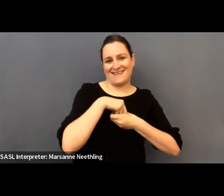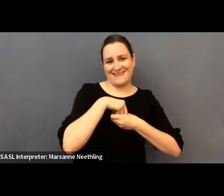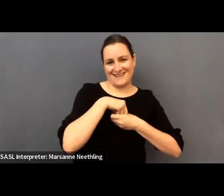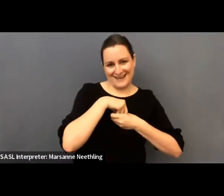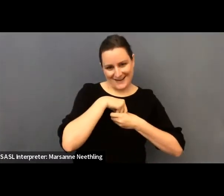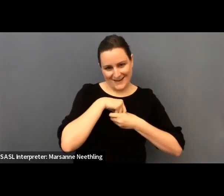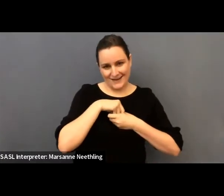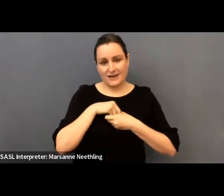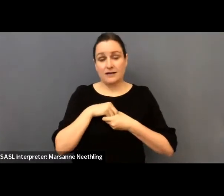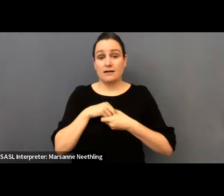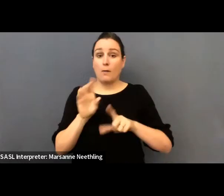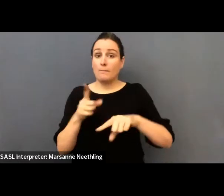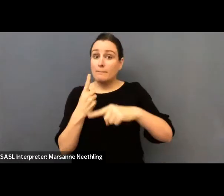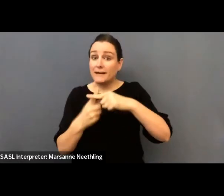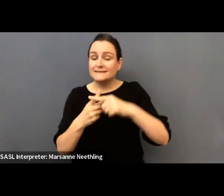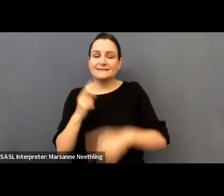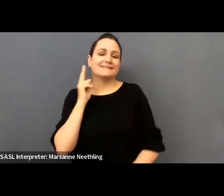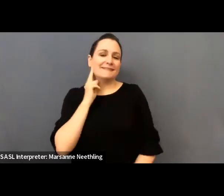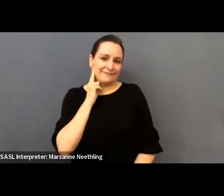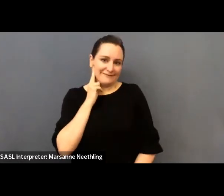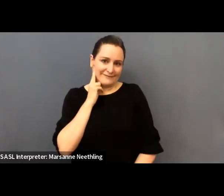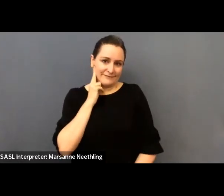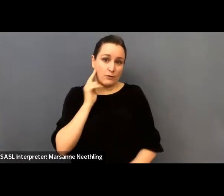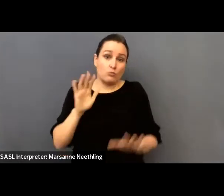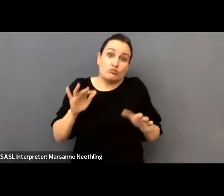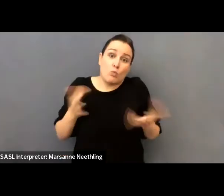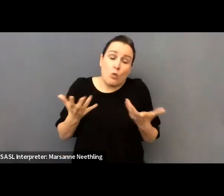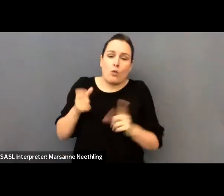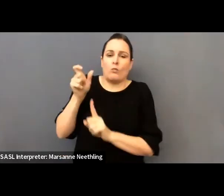who are deaf or the sign language user.